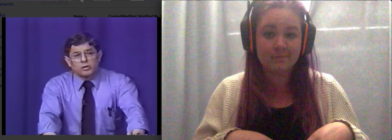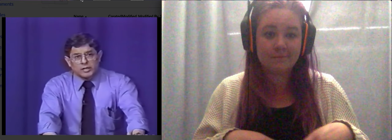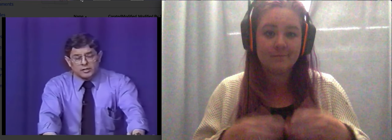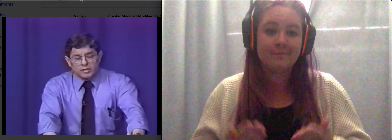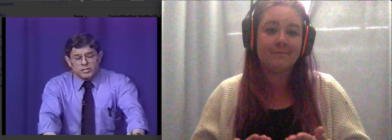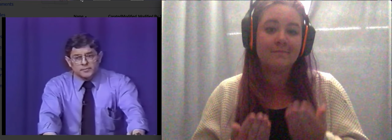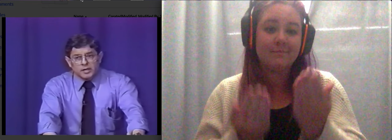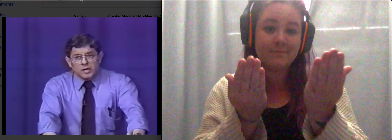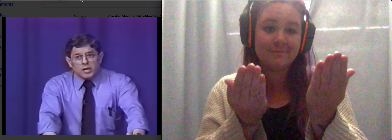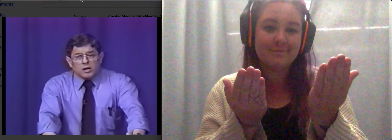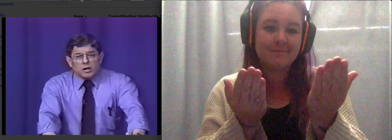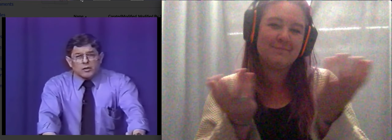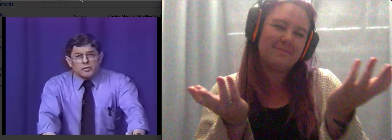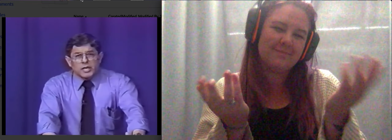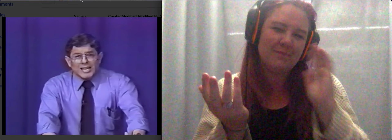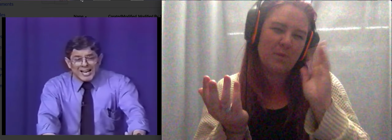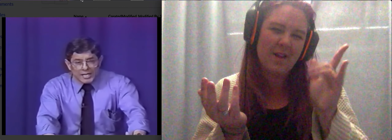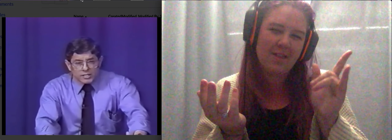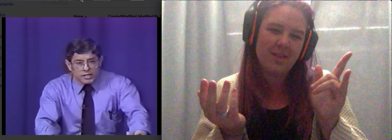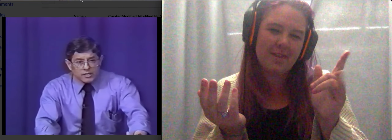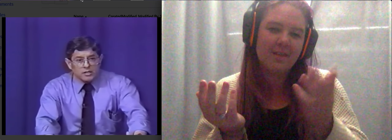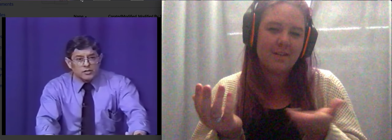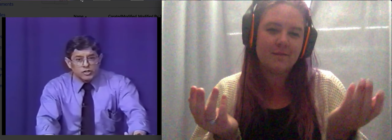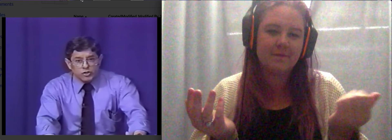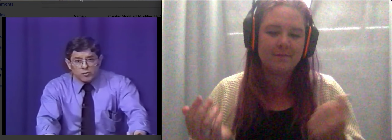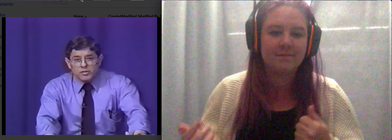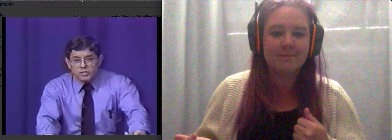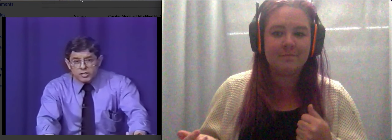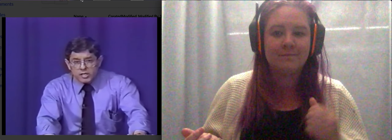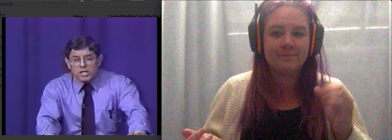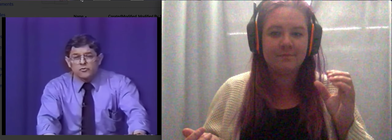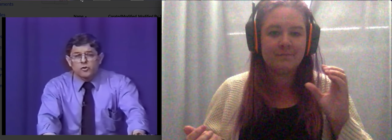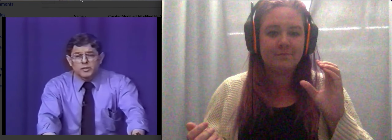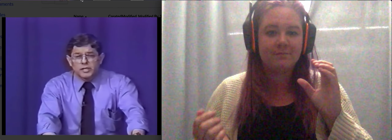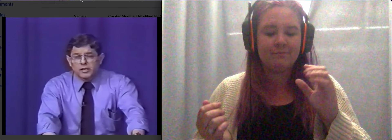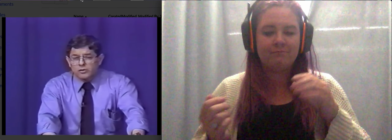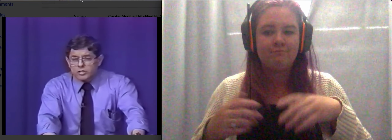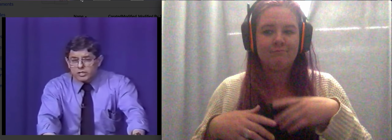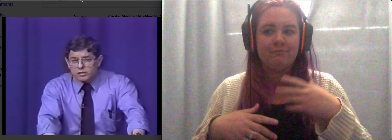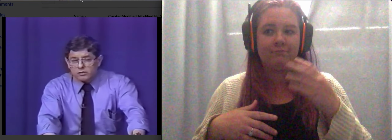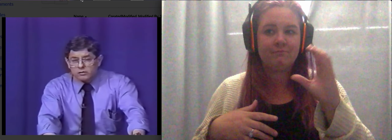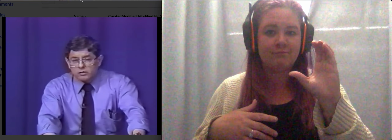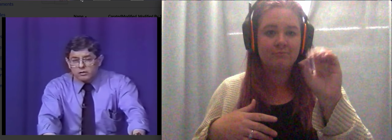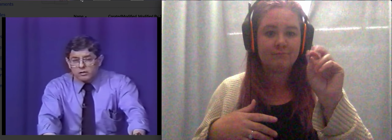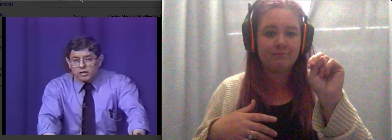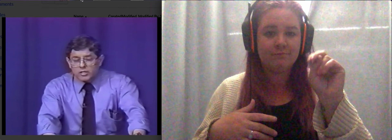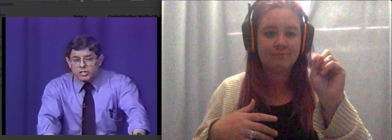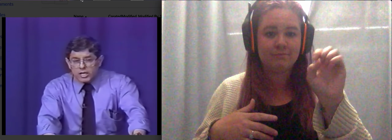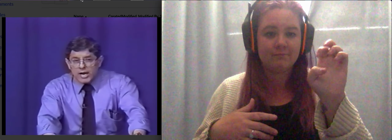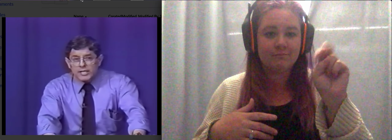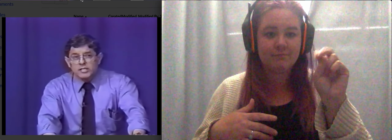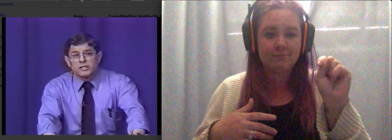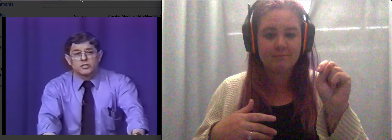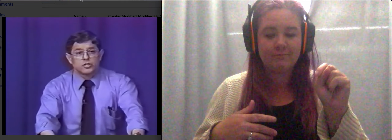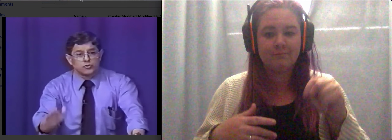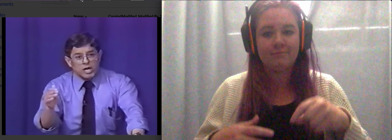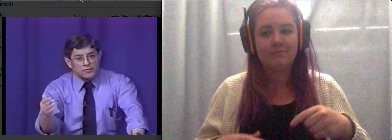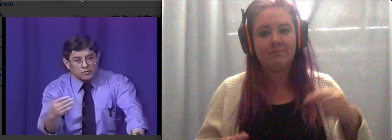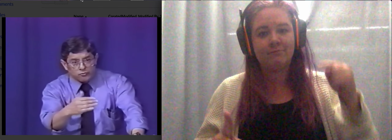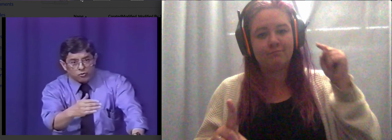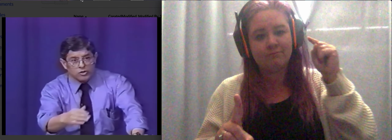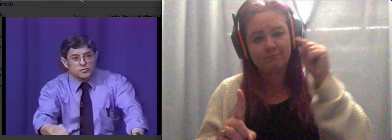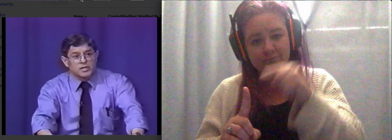this. The content determines the need for a particular skill. It's the content that's the driving